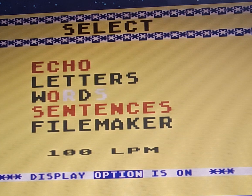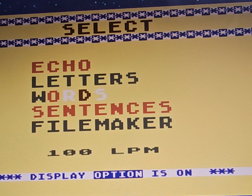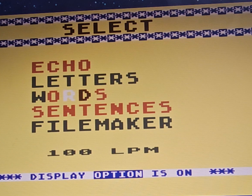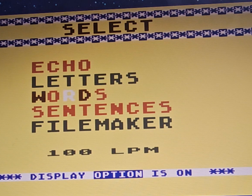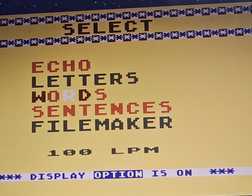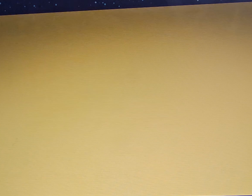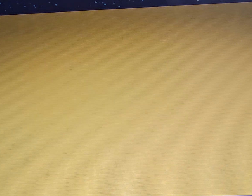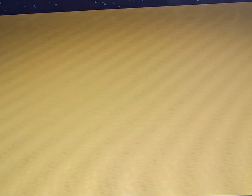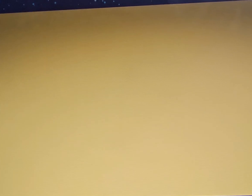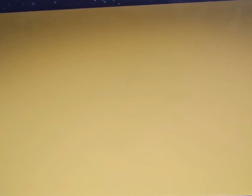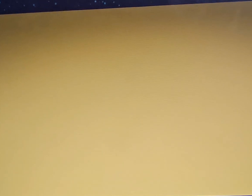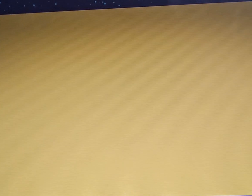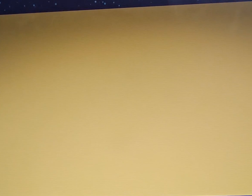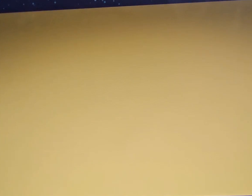Yes.